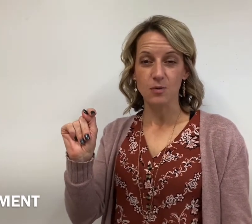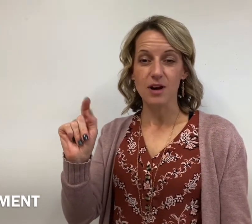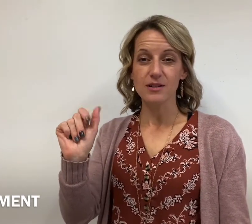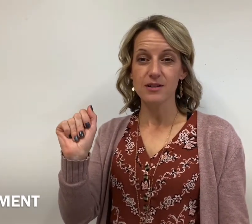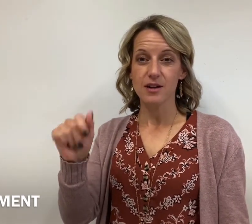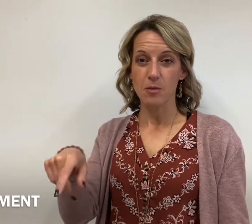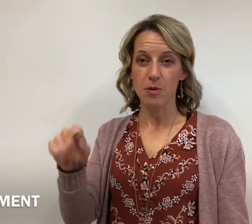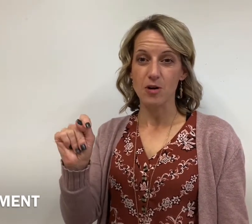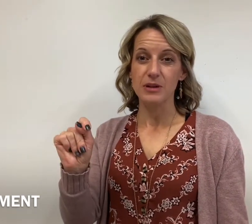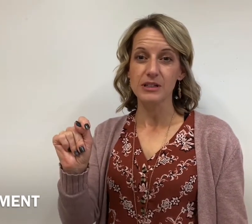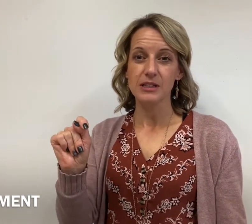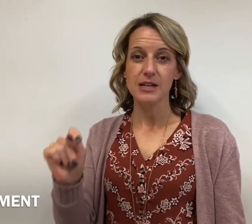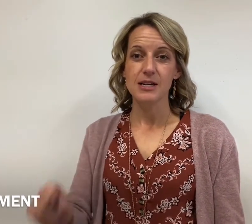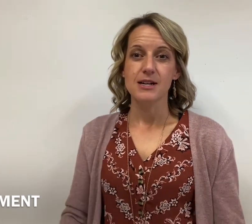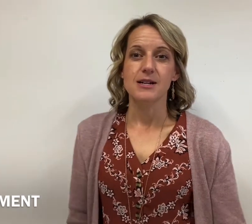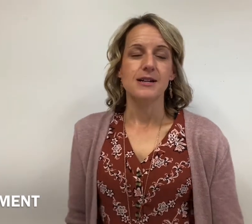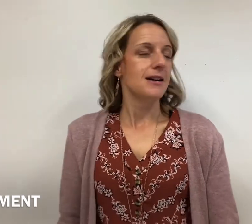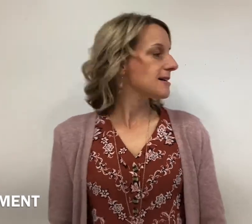1, apartment.